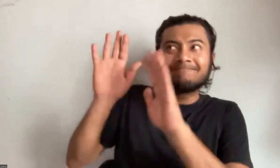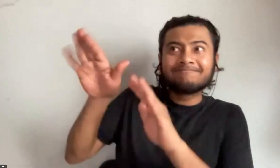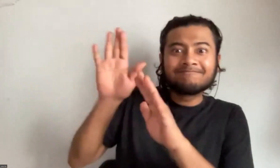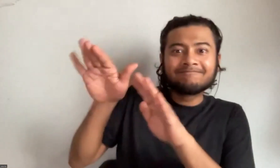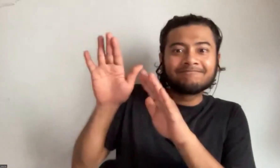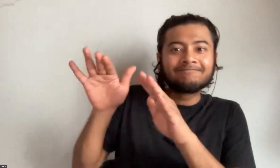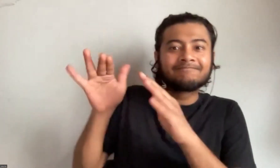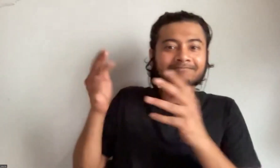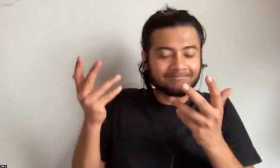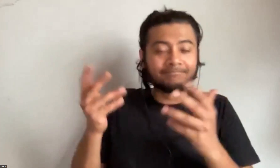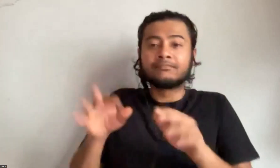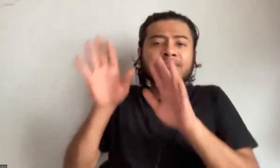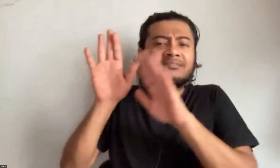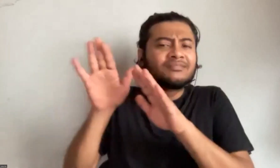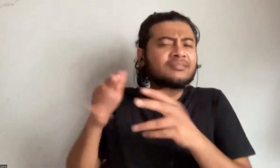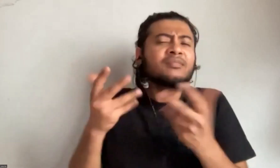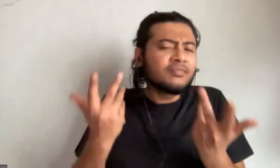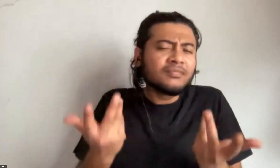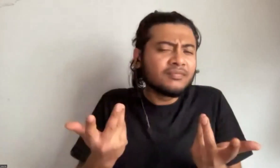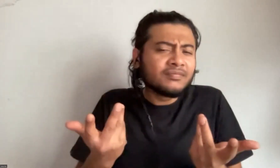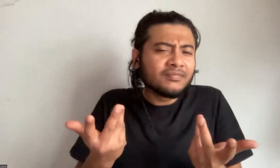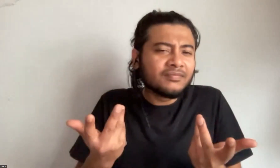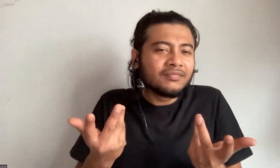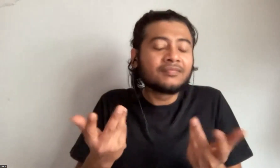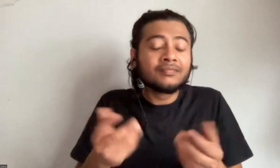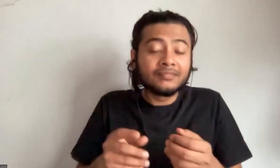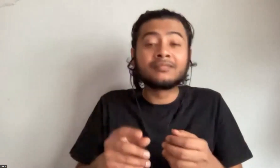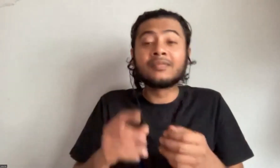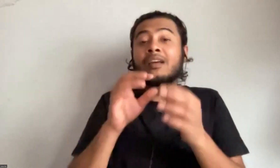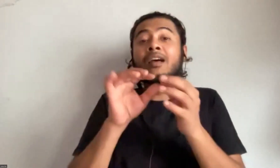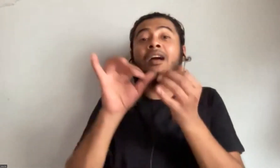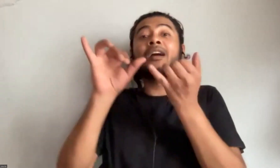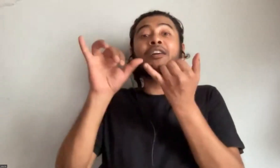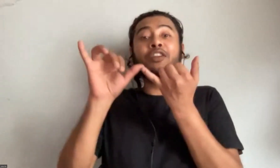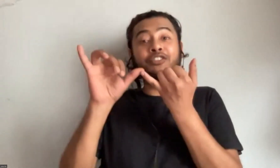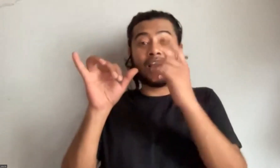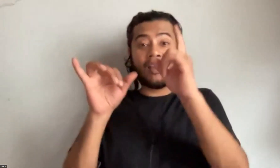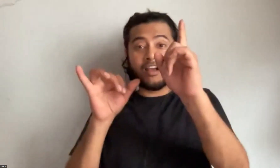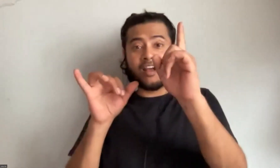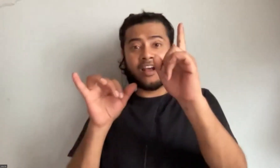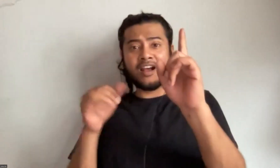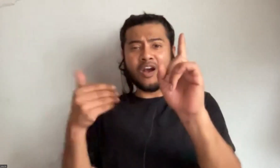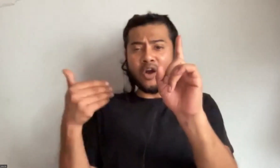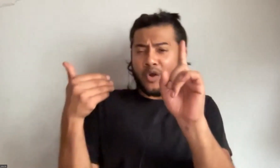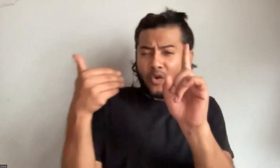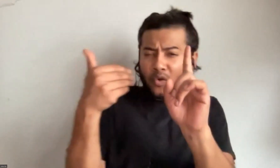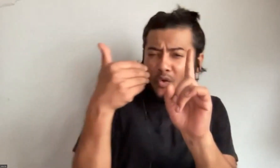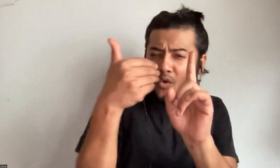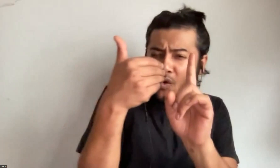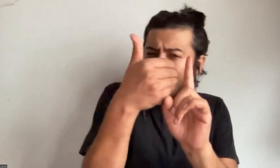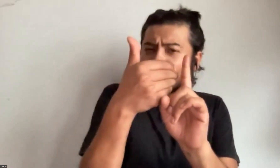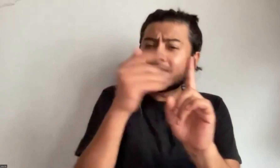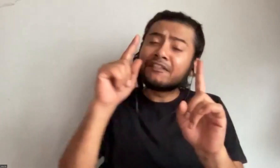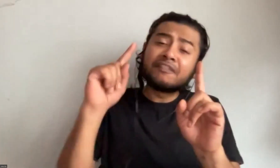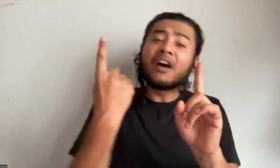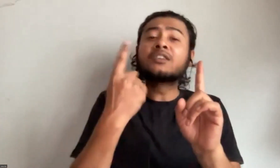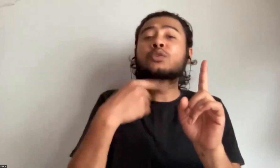she is the one who is the closest to Lord Krishna. She is the one who is the highest devotee of Lord